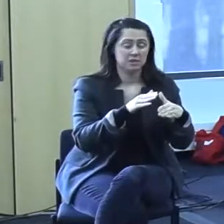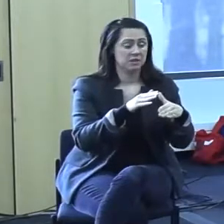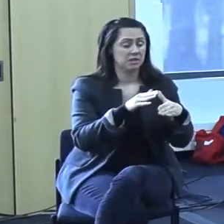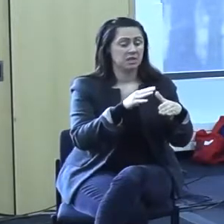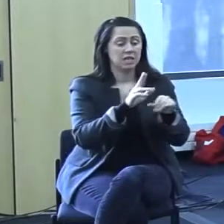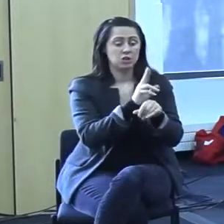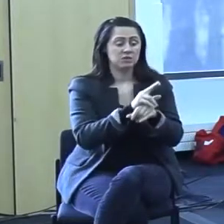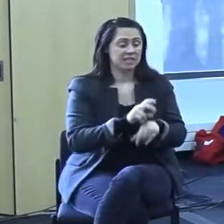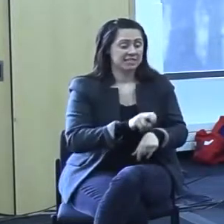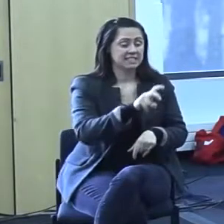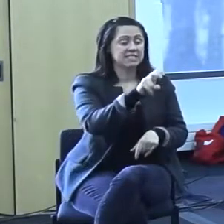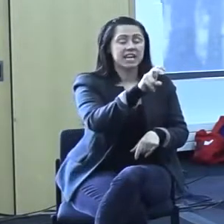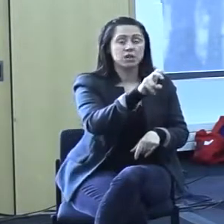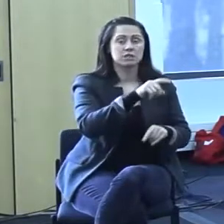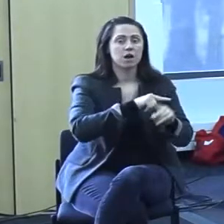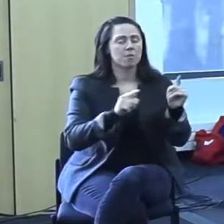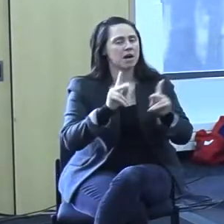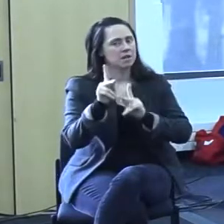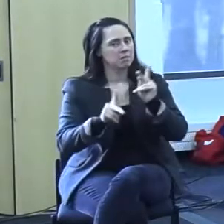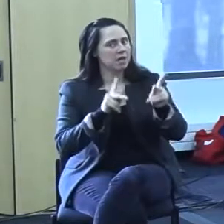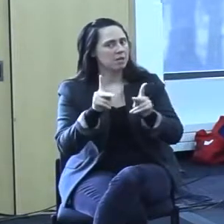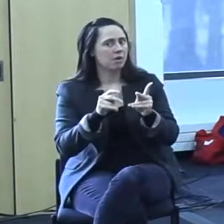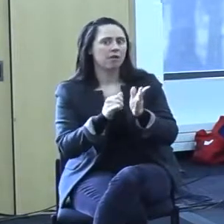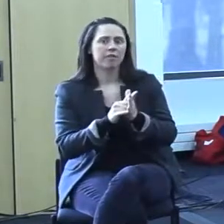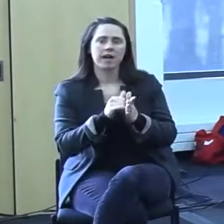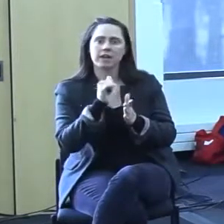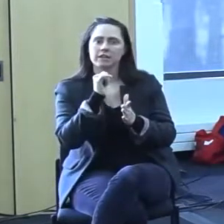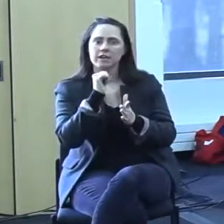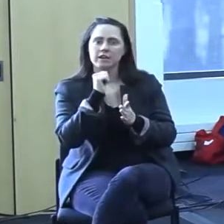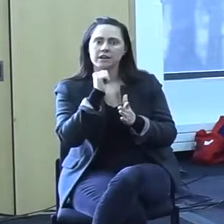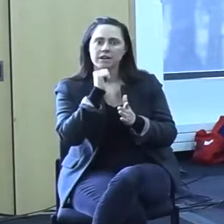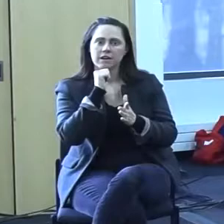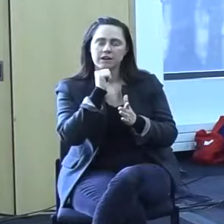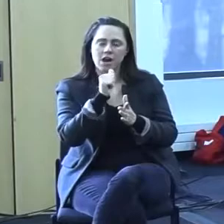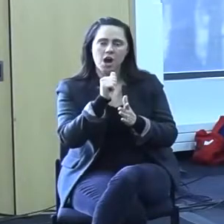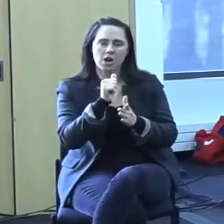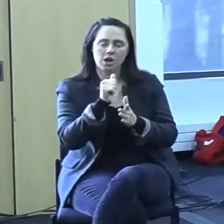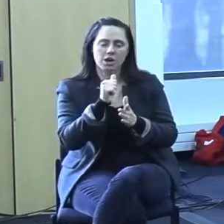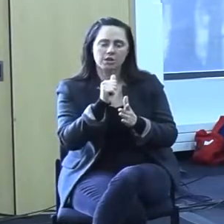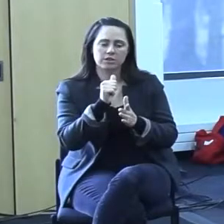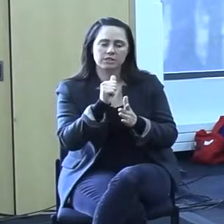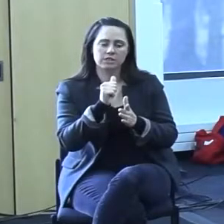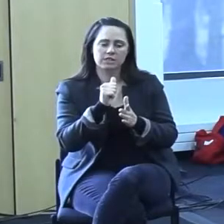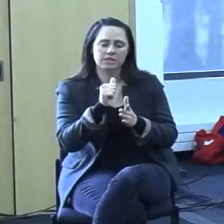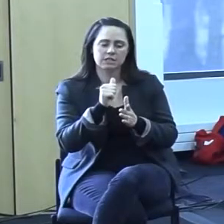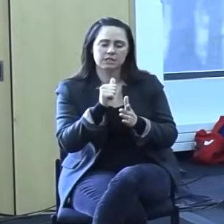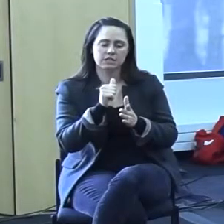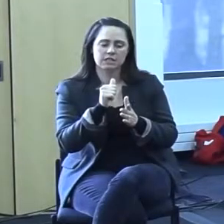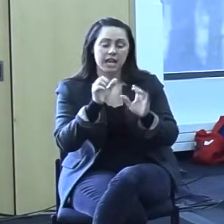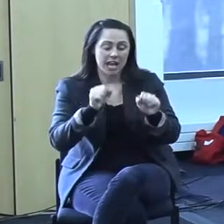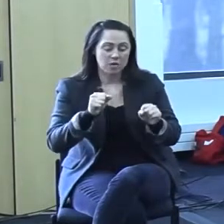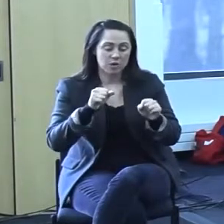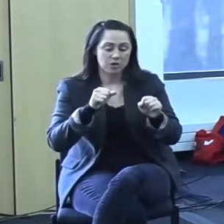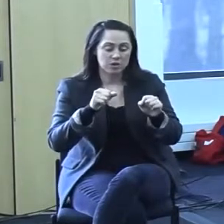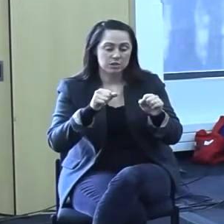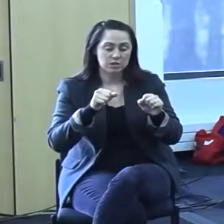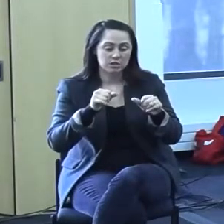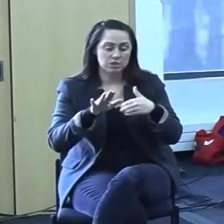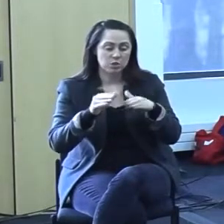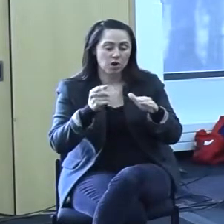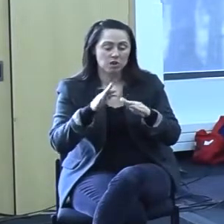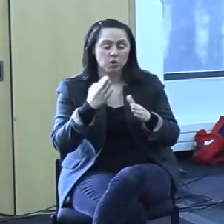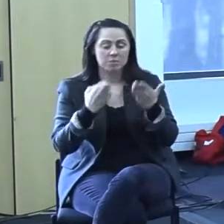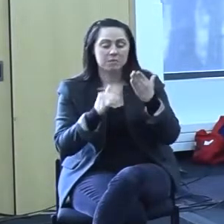stairs and a ramp, but there are individuals who have issues that just aren't brave enough